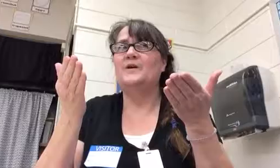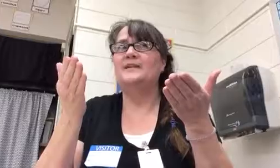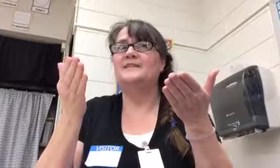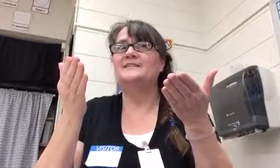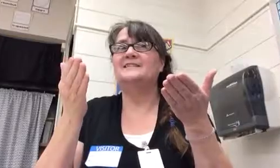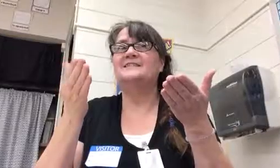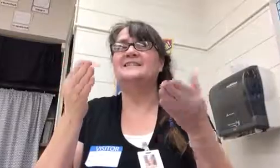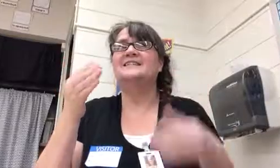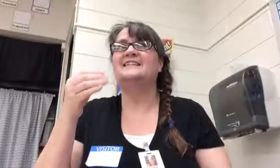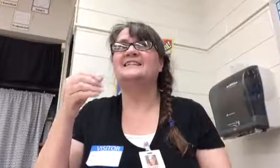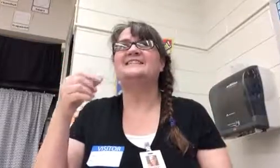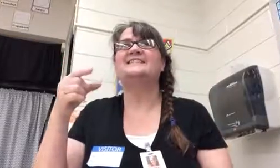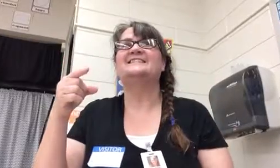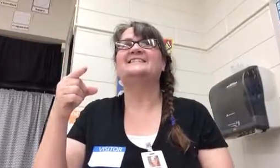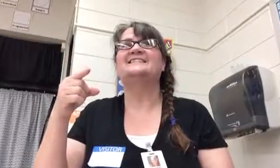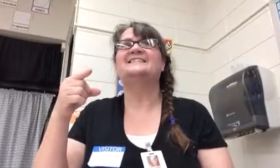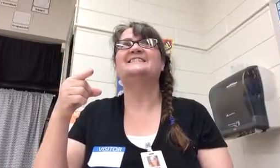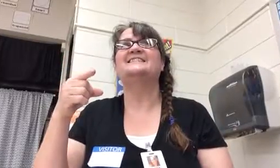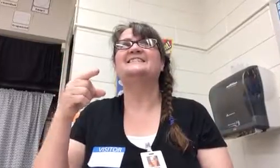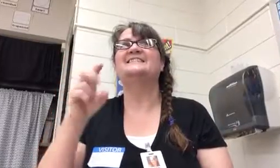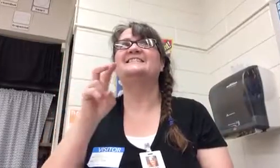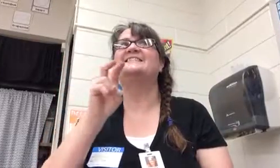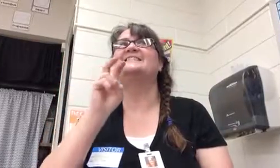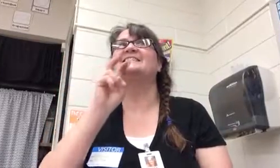snake? Think about snake's fangs.